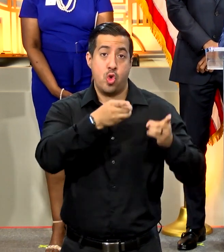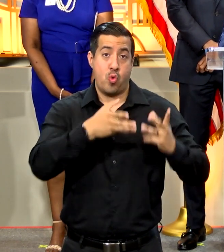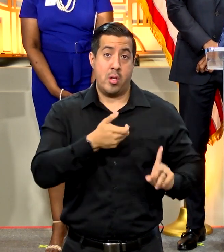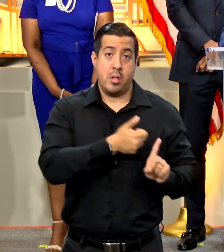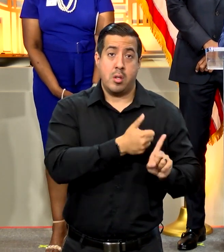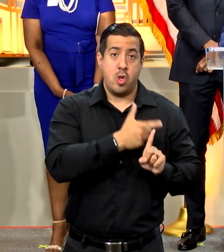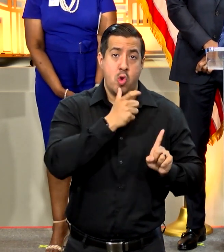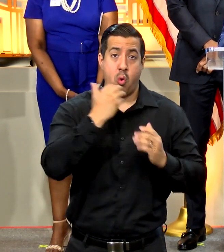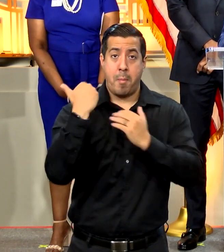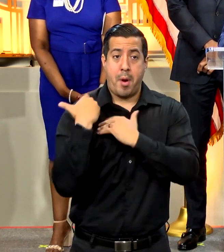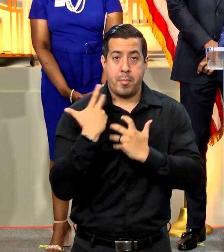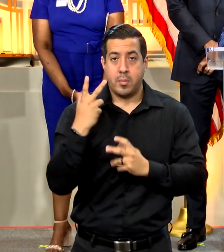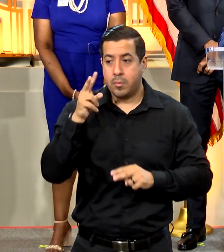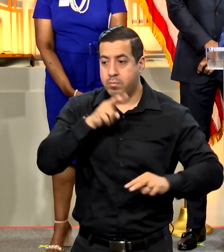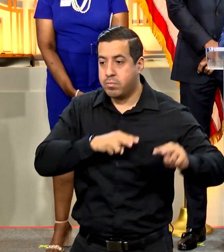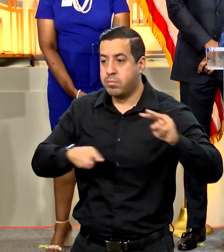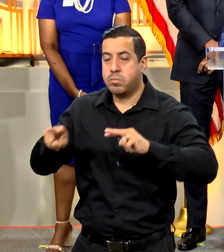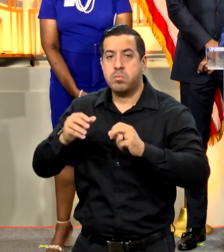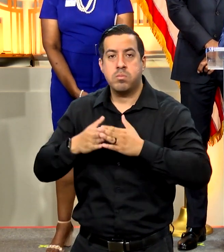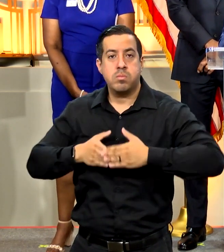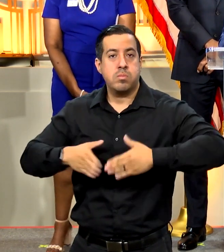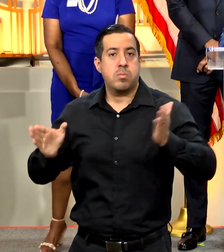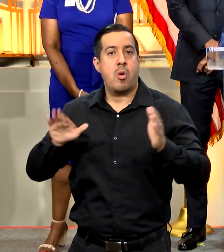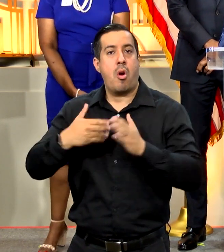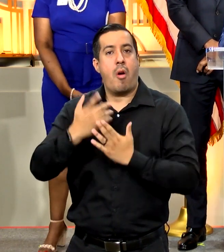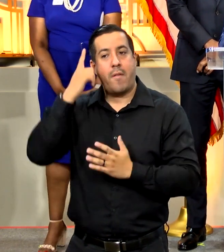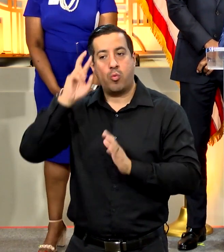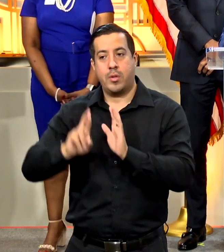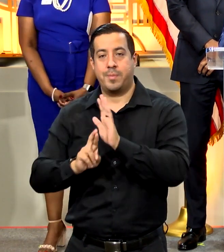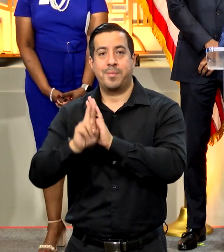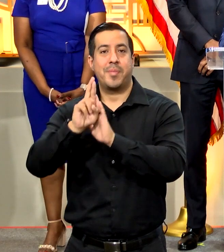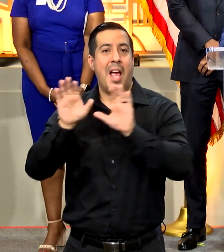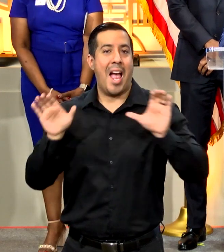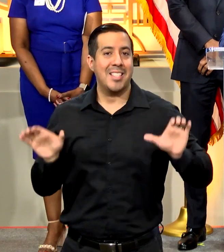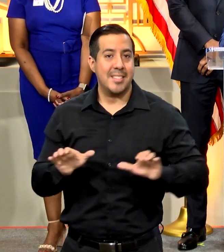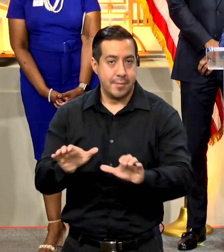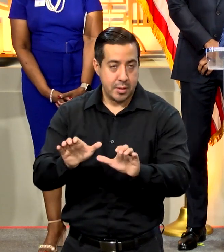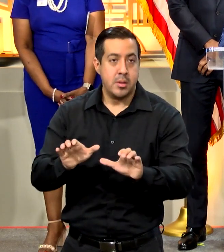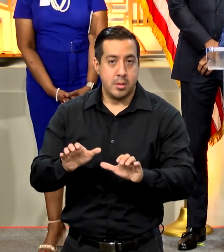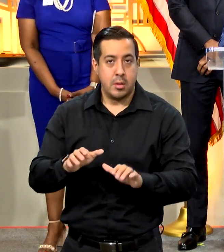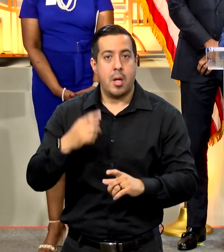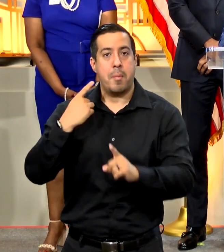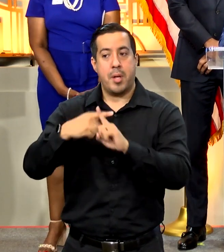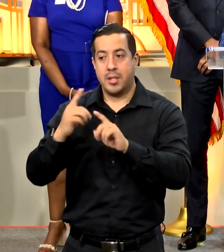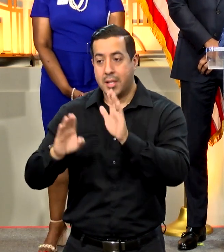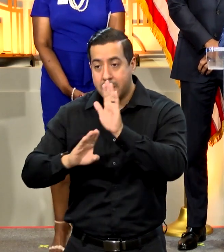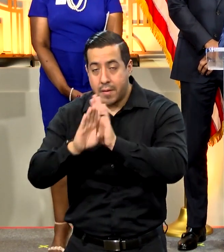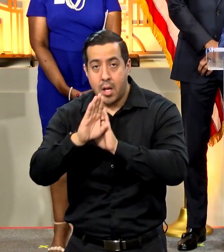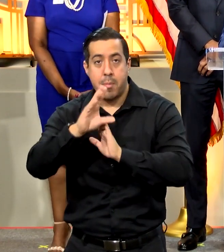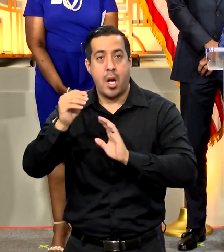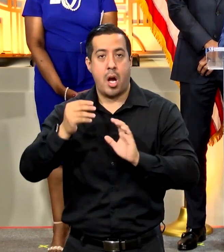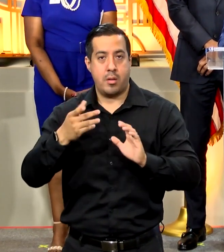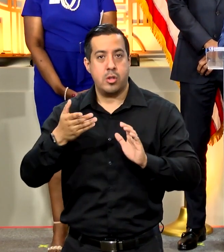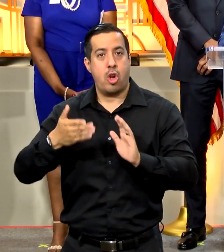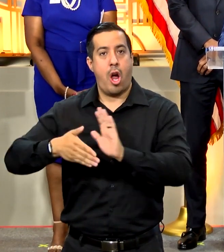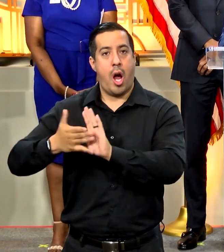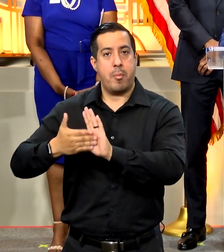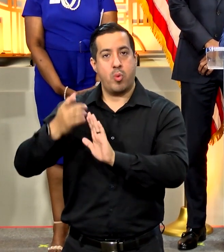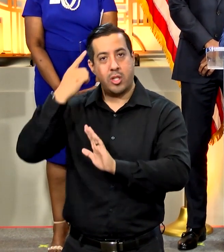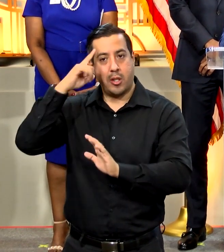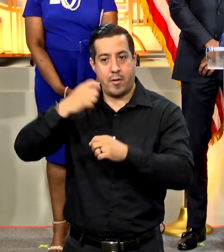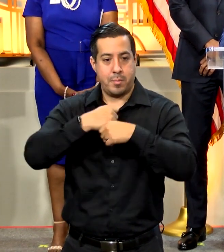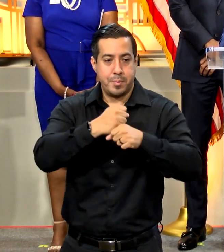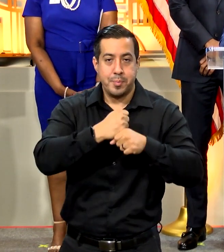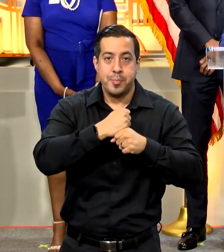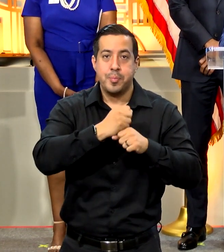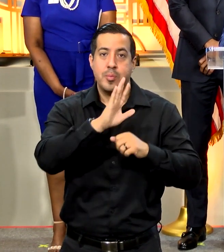for overseeing a broad range of human space flight activities, including development and operation of human spacecraft,